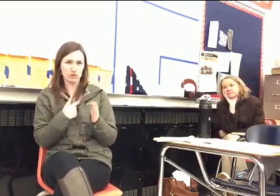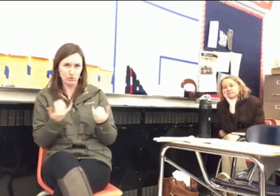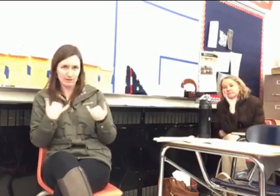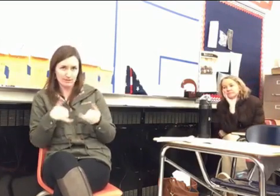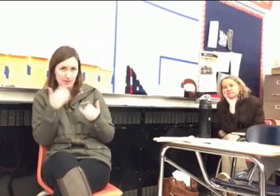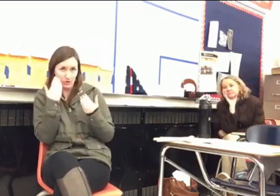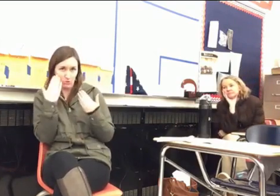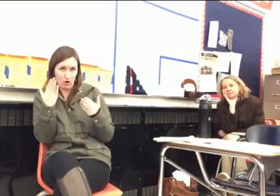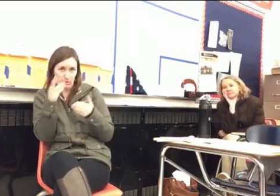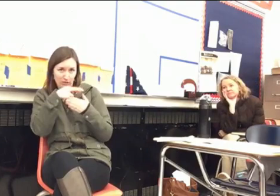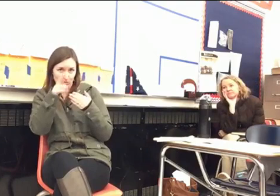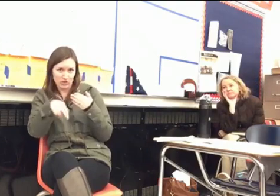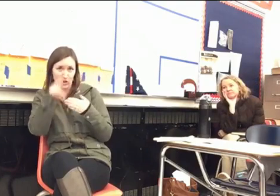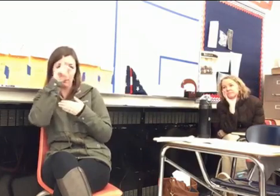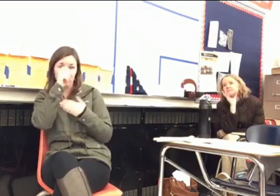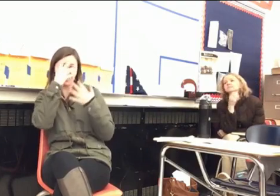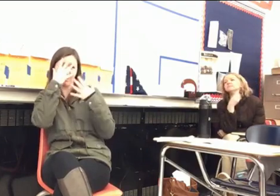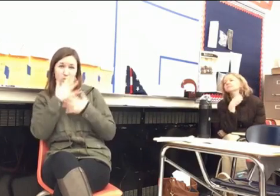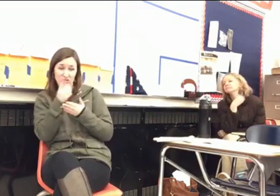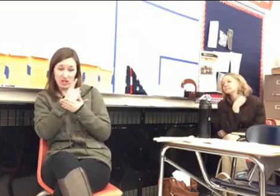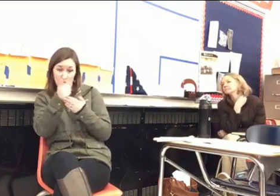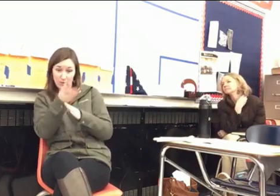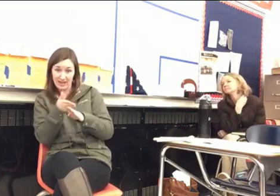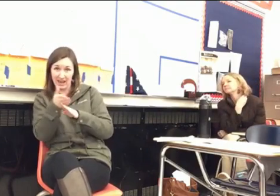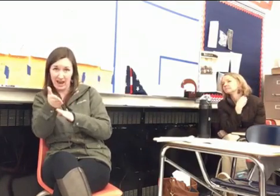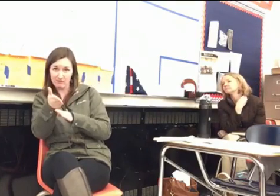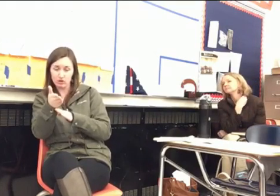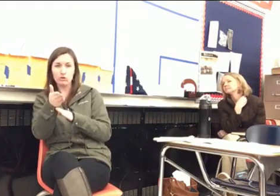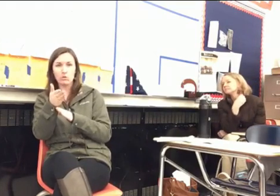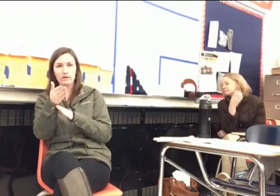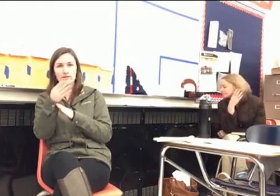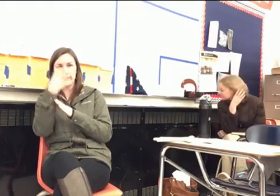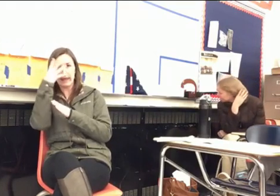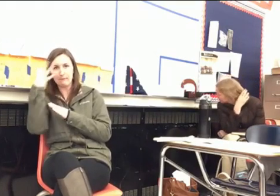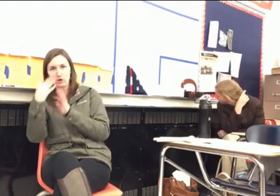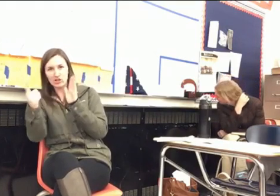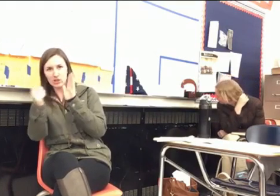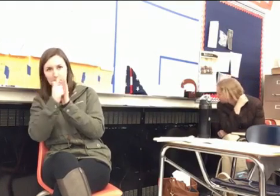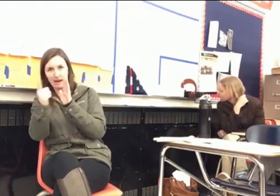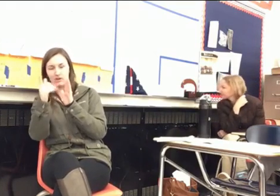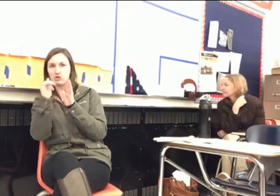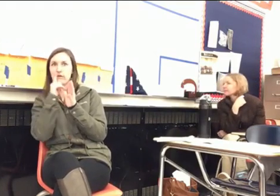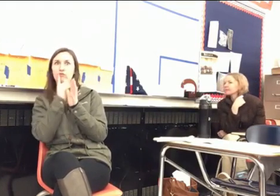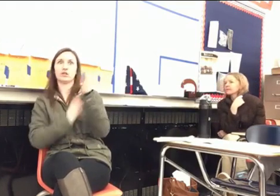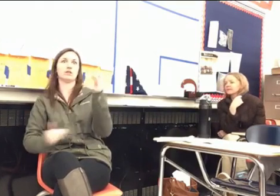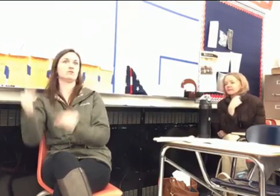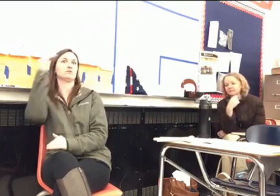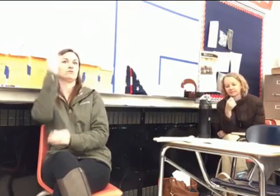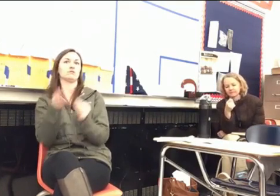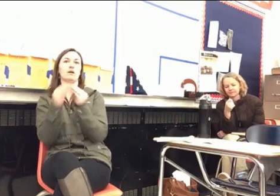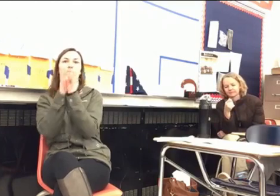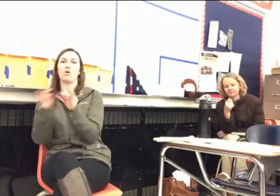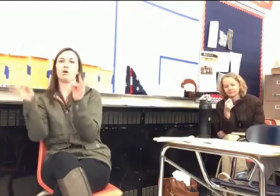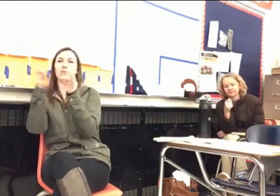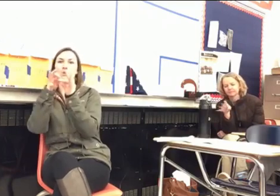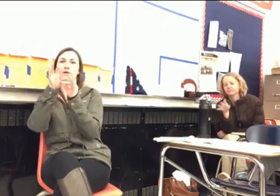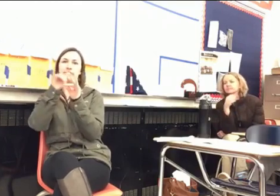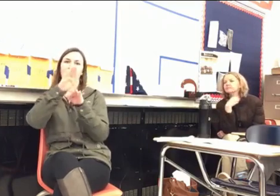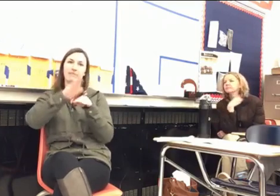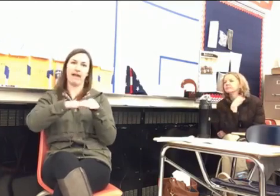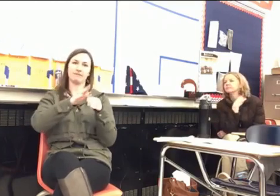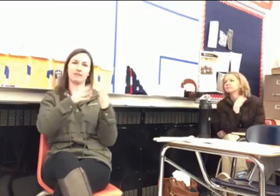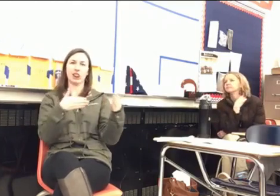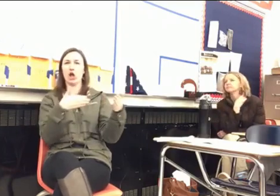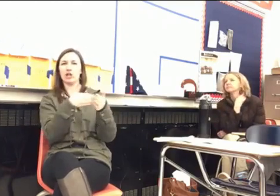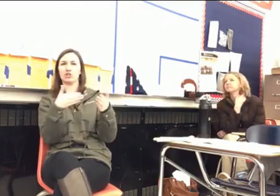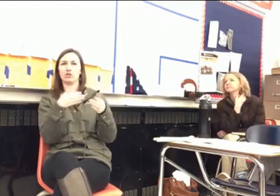result because, unfortunately, the week after was the immigration ban, and so that kind of superseded this lawsuit. But the question became, can